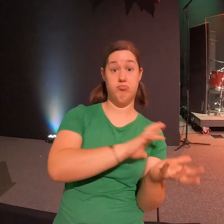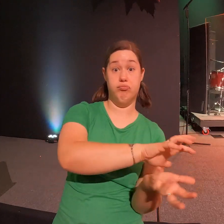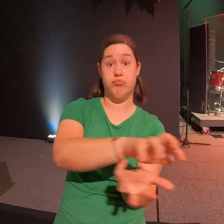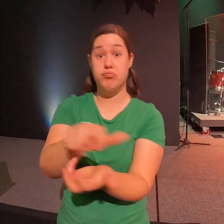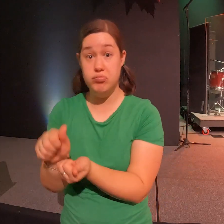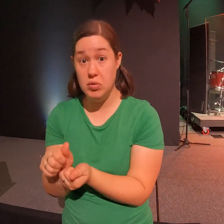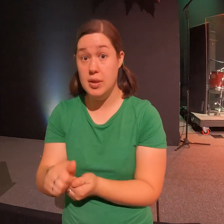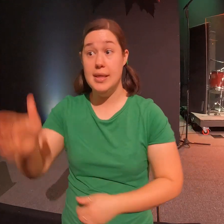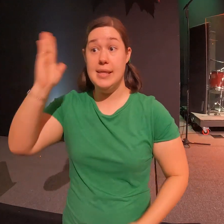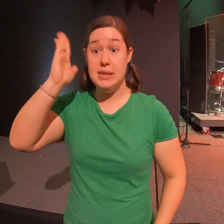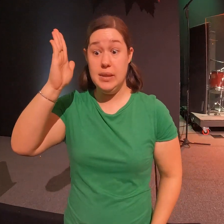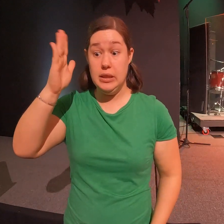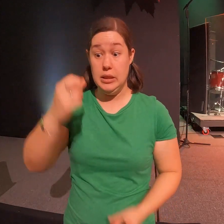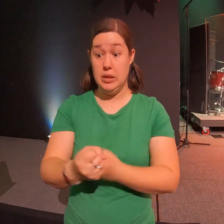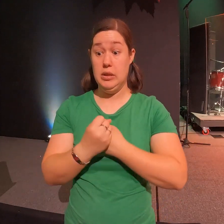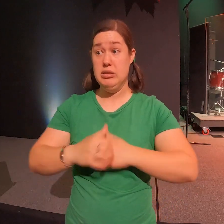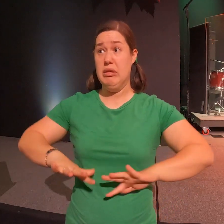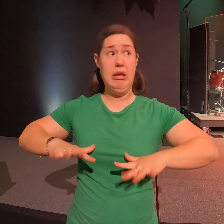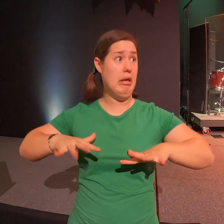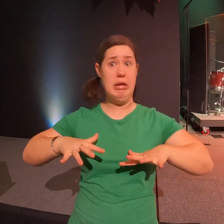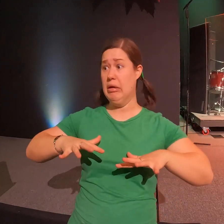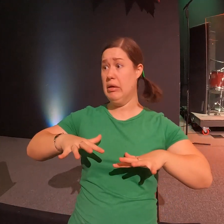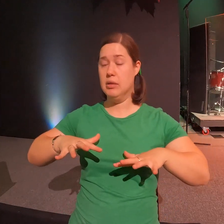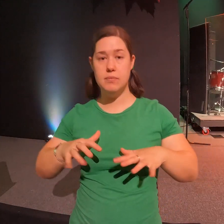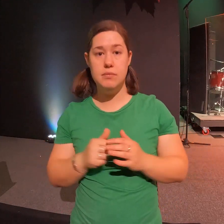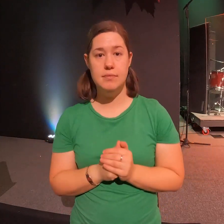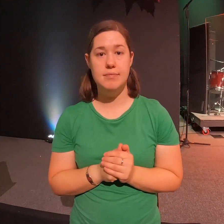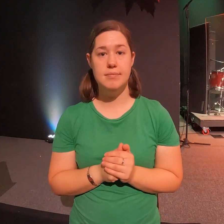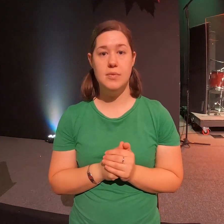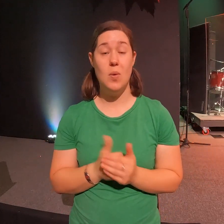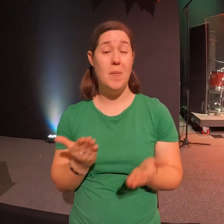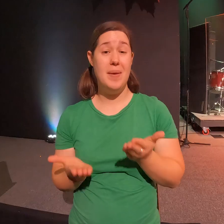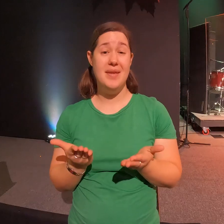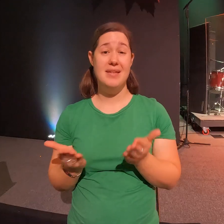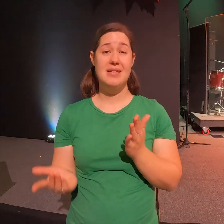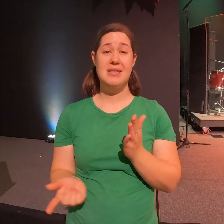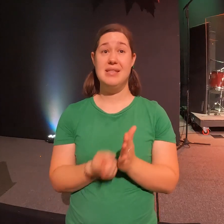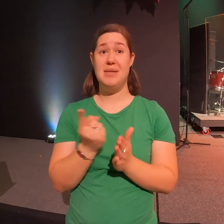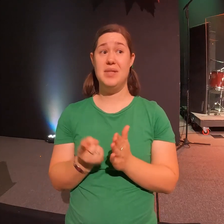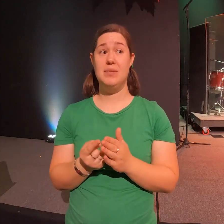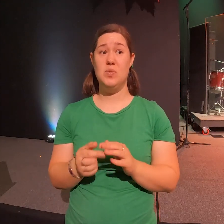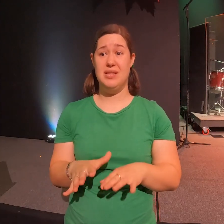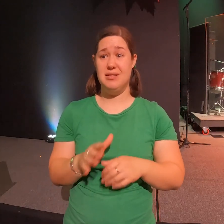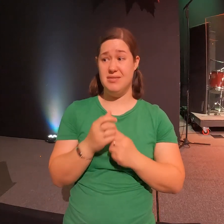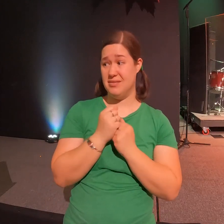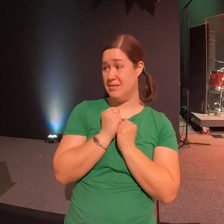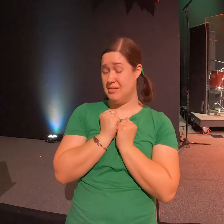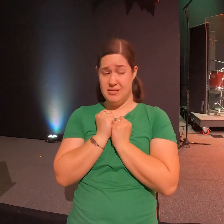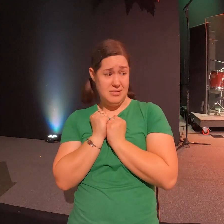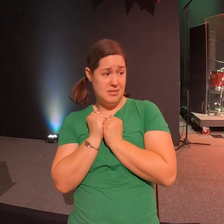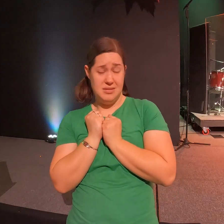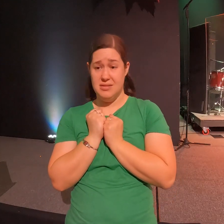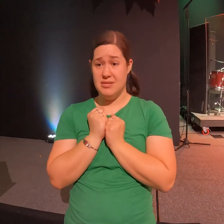hold back when sometimes the thing that we need to do more than anything else is show the world what we've got to offer.